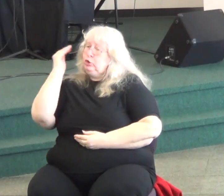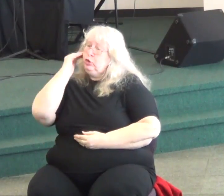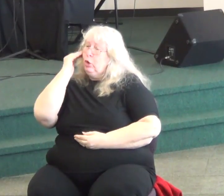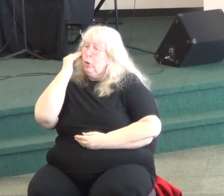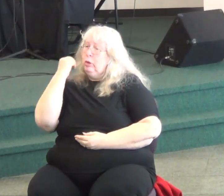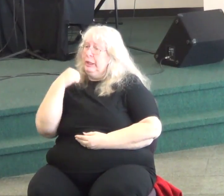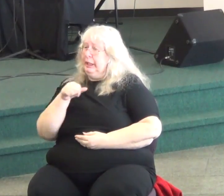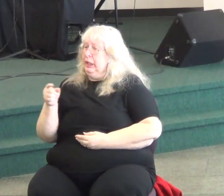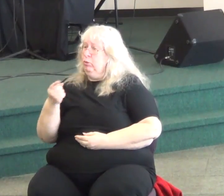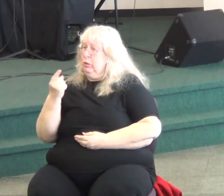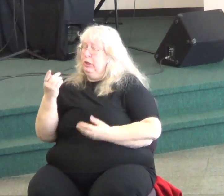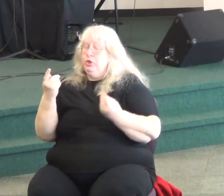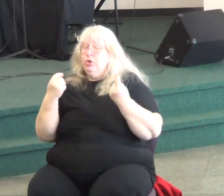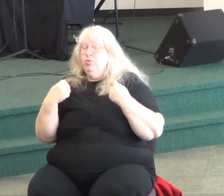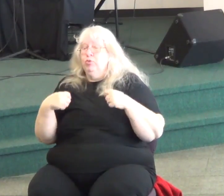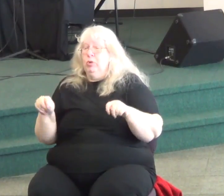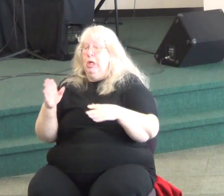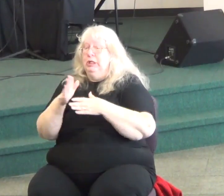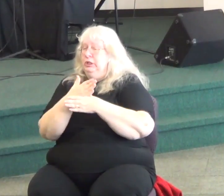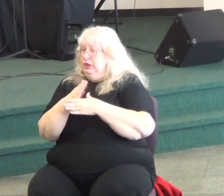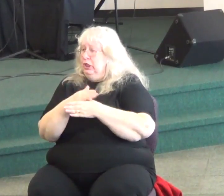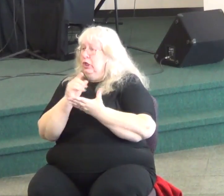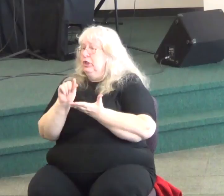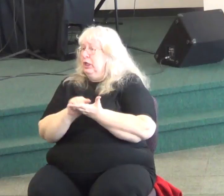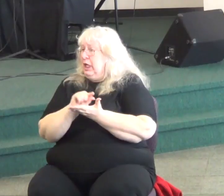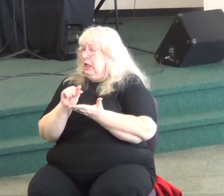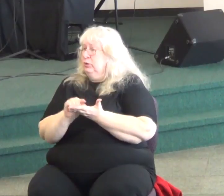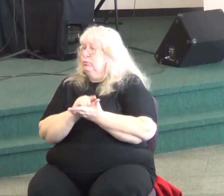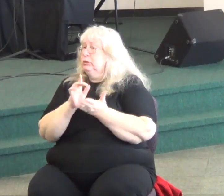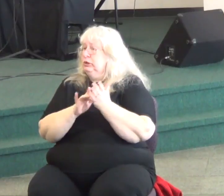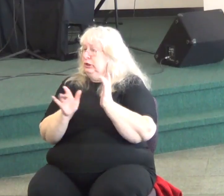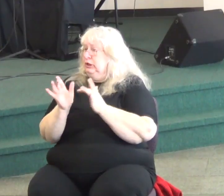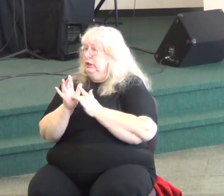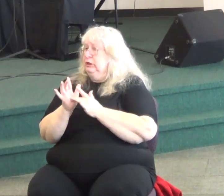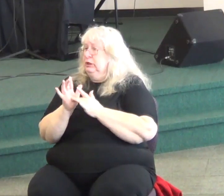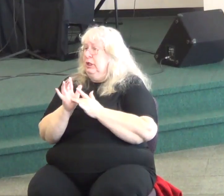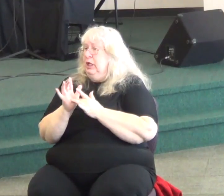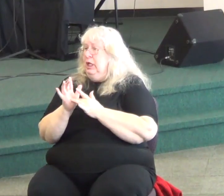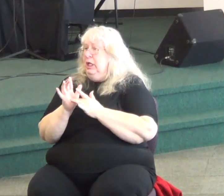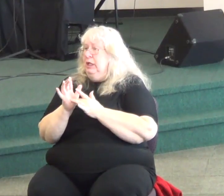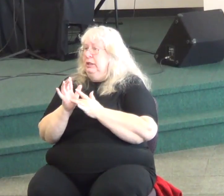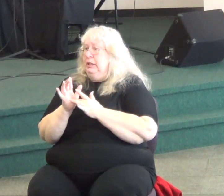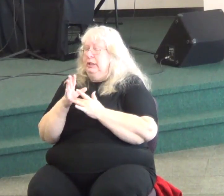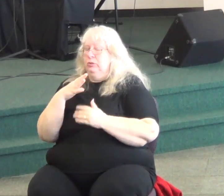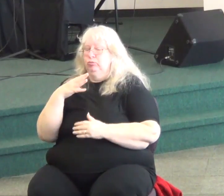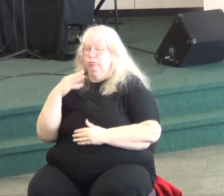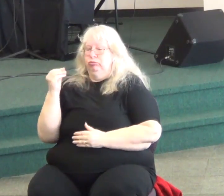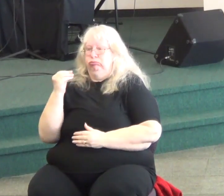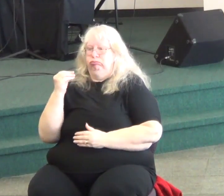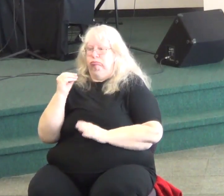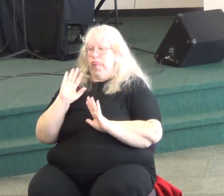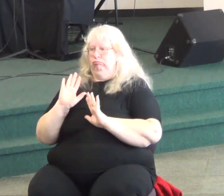to share the gospel of Jesus Christ with and they just shut off like a light switch? They're